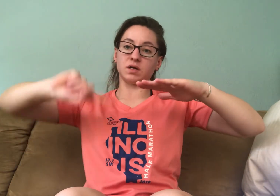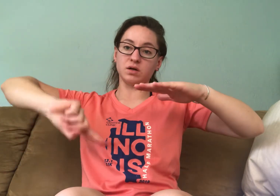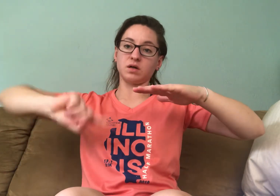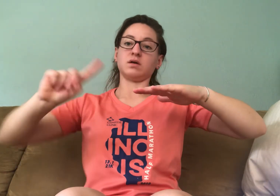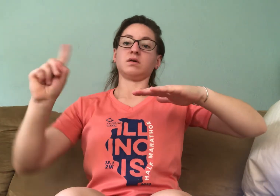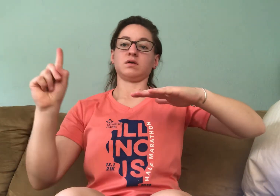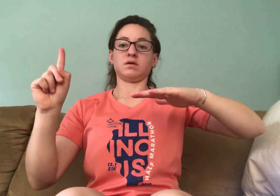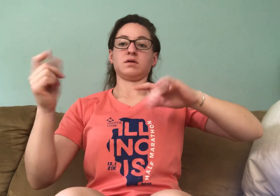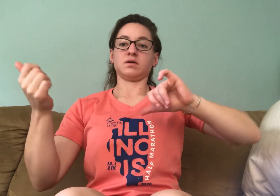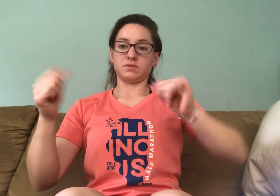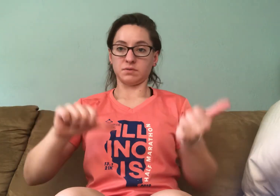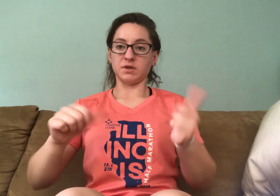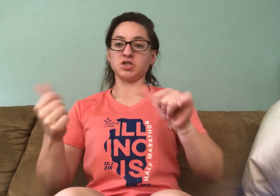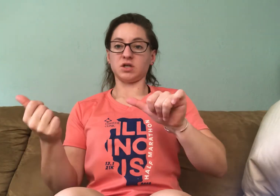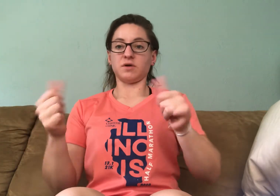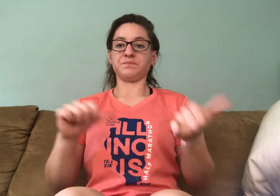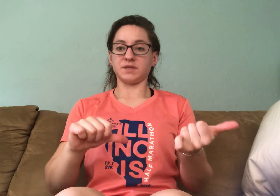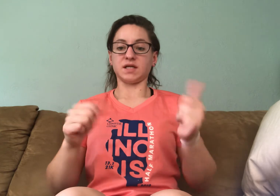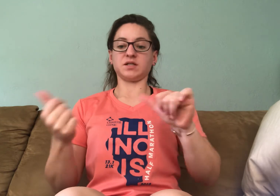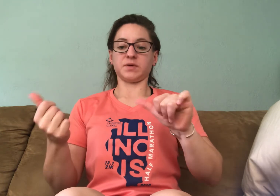under, but in general, sign it this way.